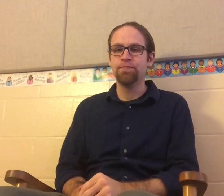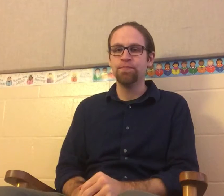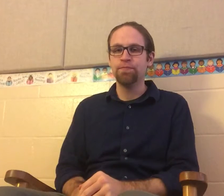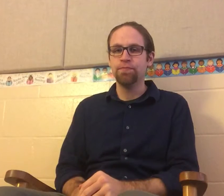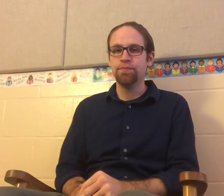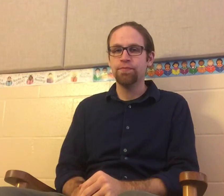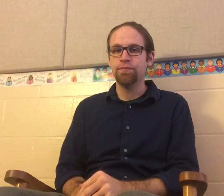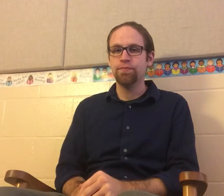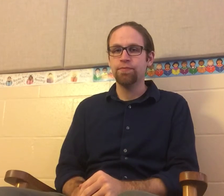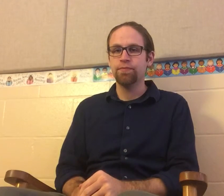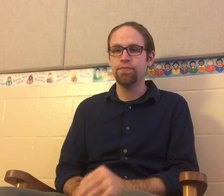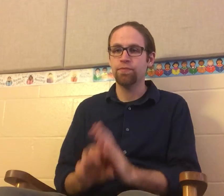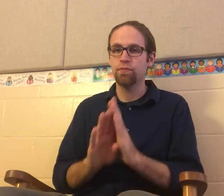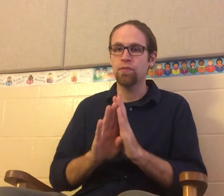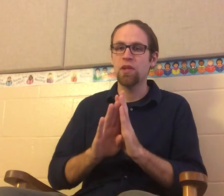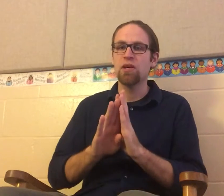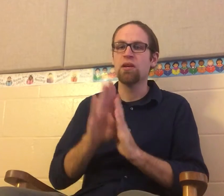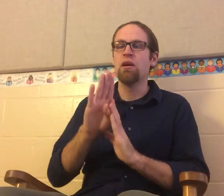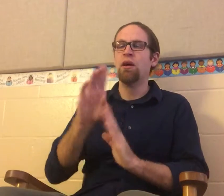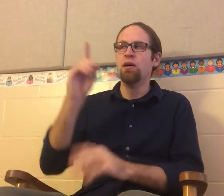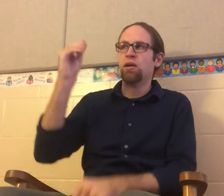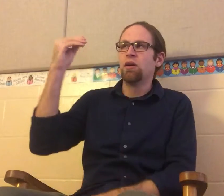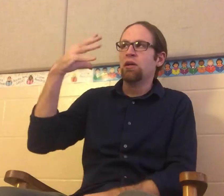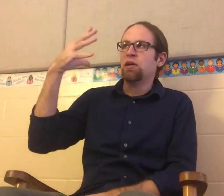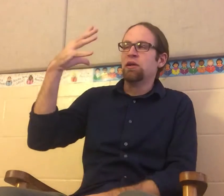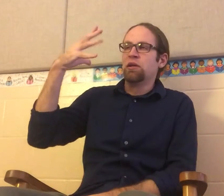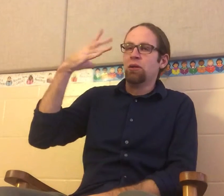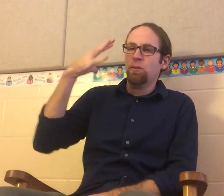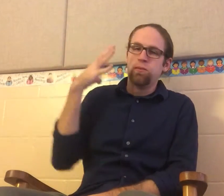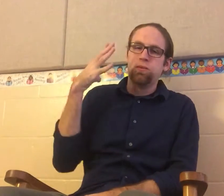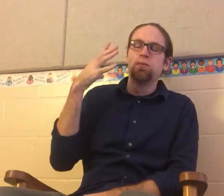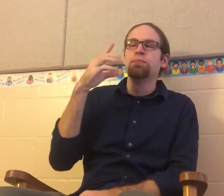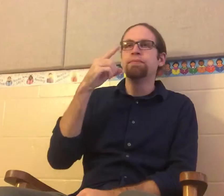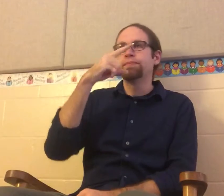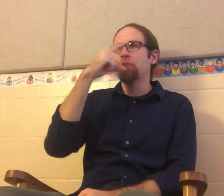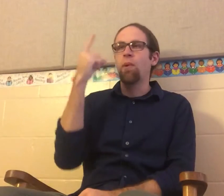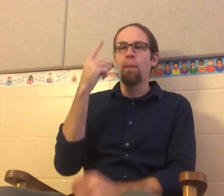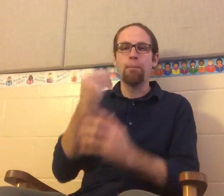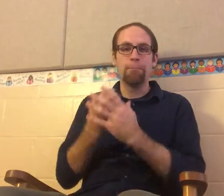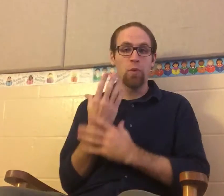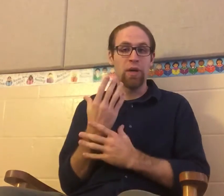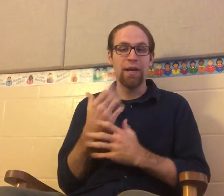With increased sunlight and warmth during spring and summer, many living things tend to grow well.